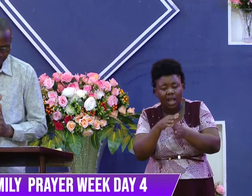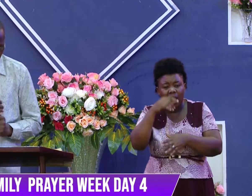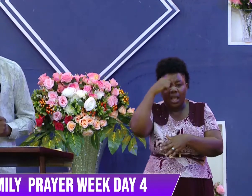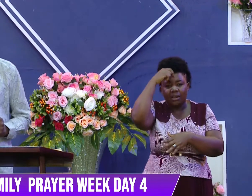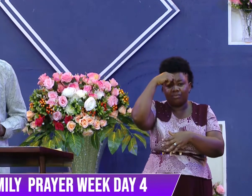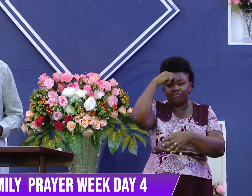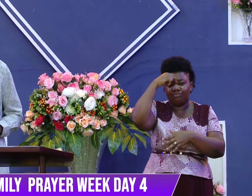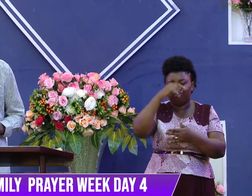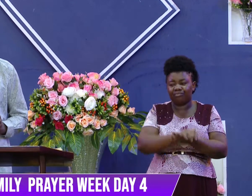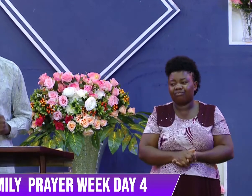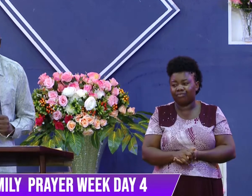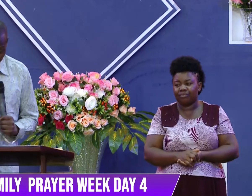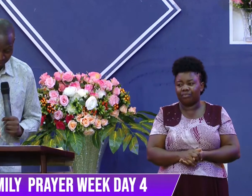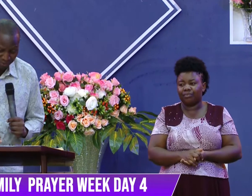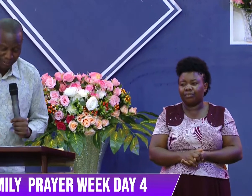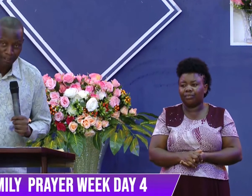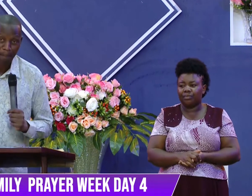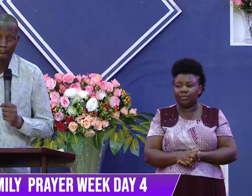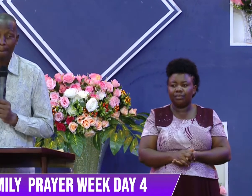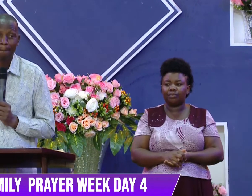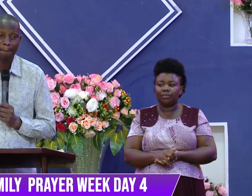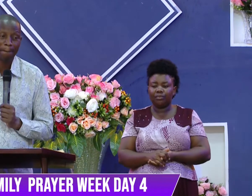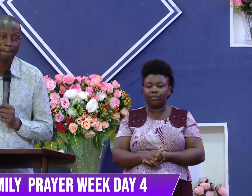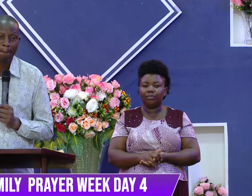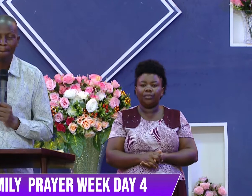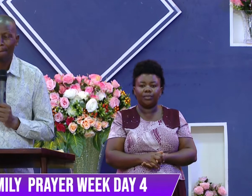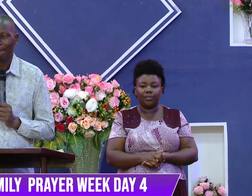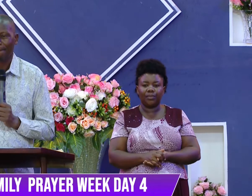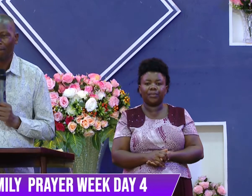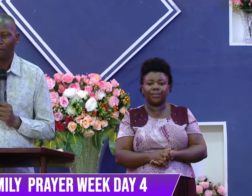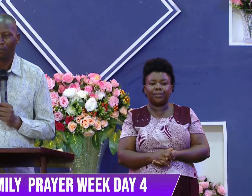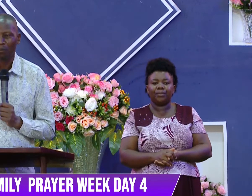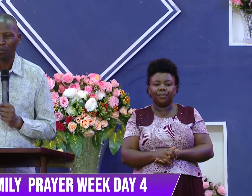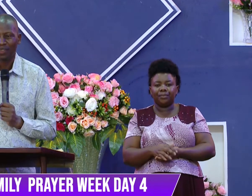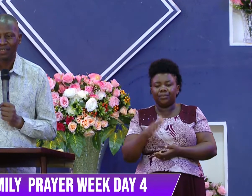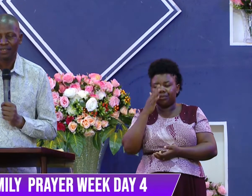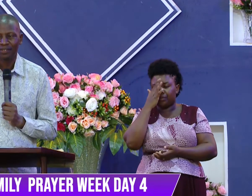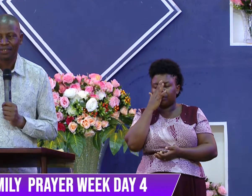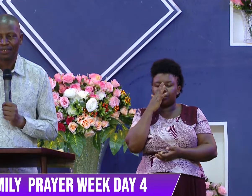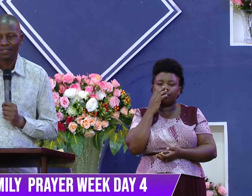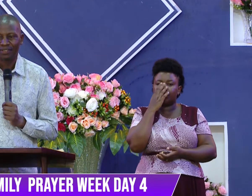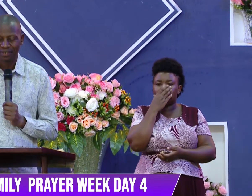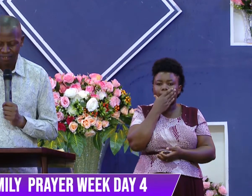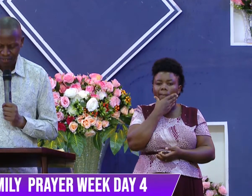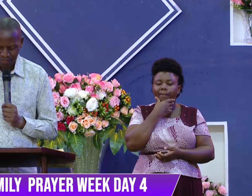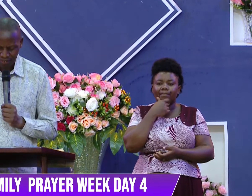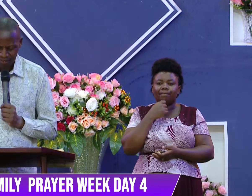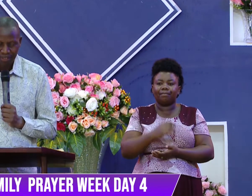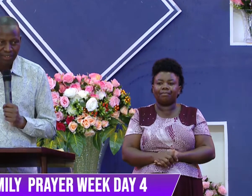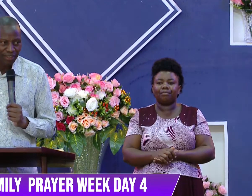dead flies give perfume and perfume a bad smell, so a little folly outweighs wisdom